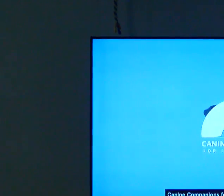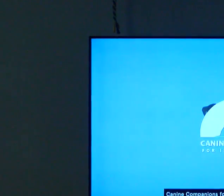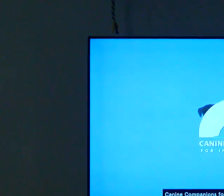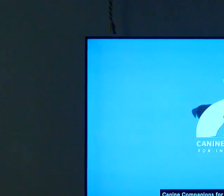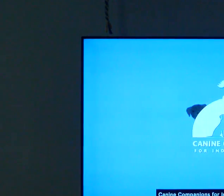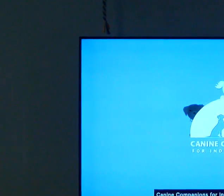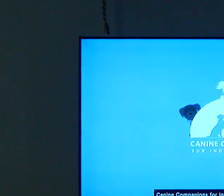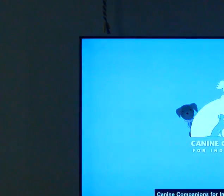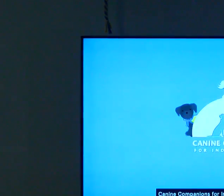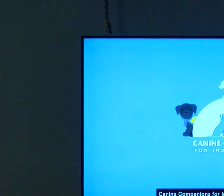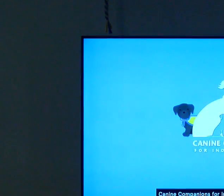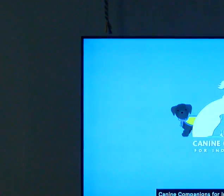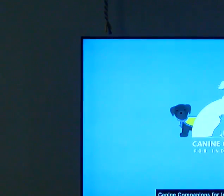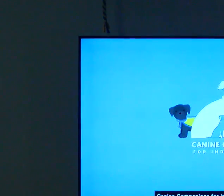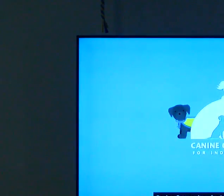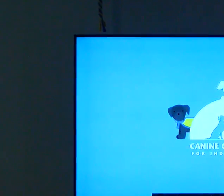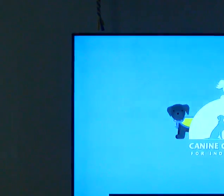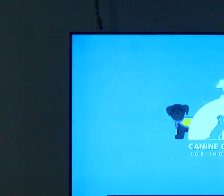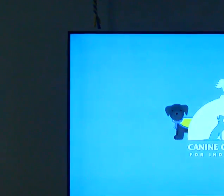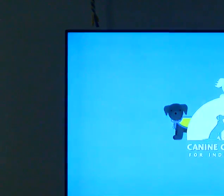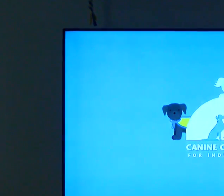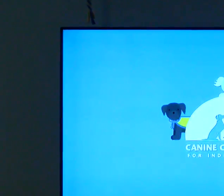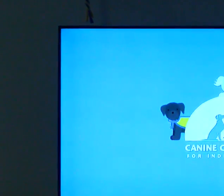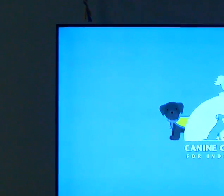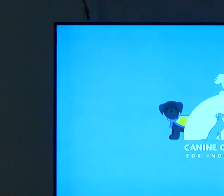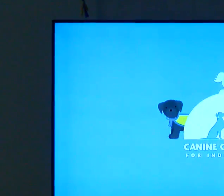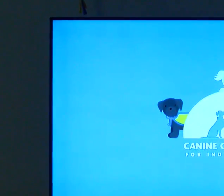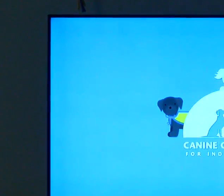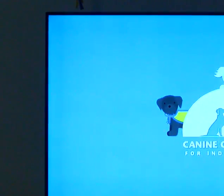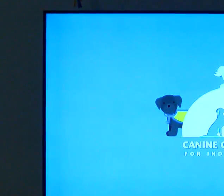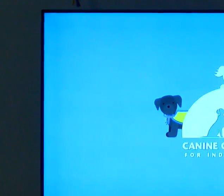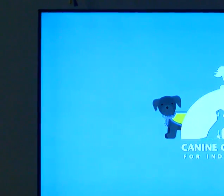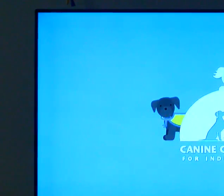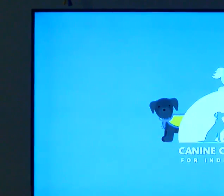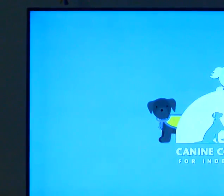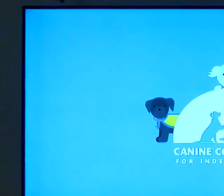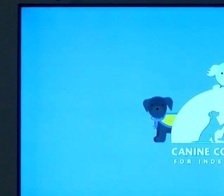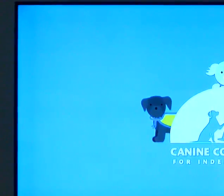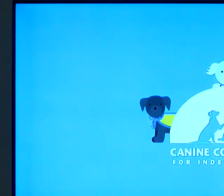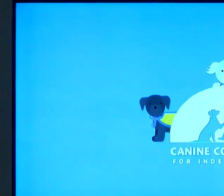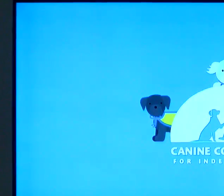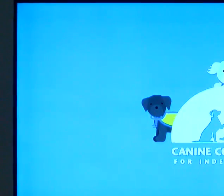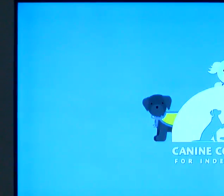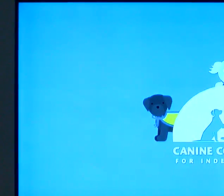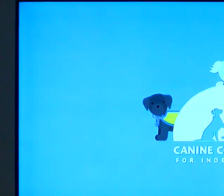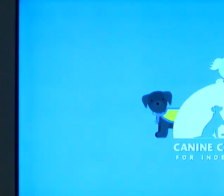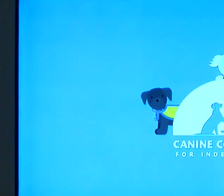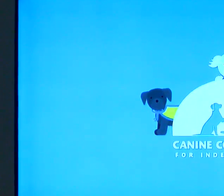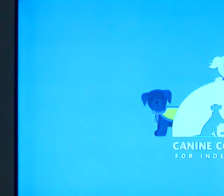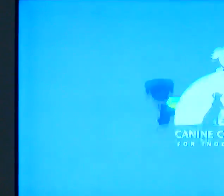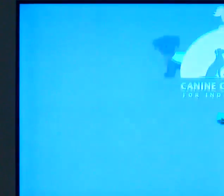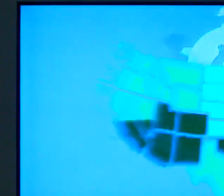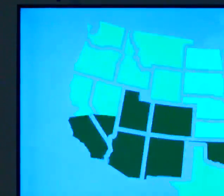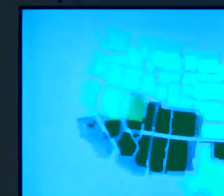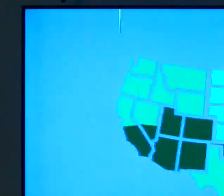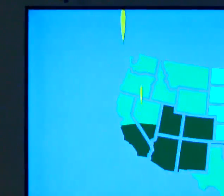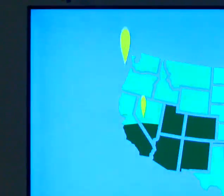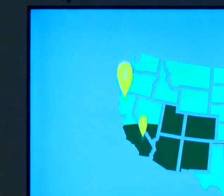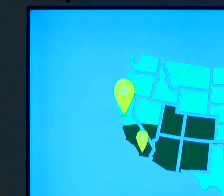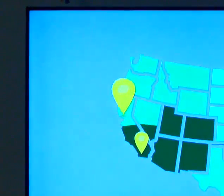Canine Companions for Independence is a nonprofit that provides highly trained assistance dogs free of charge to people with